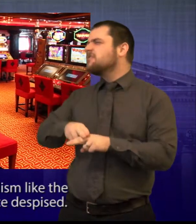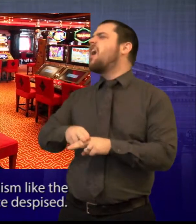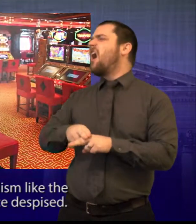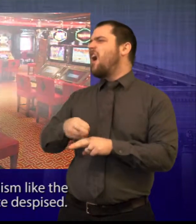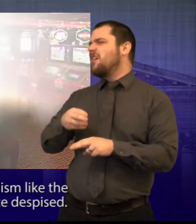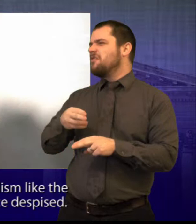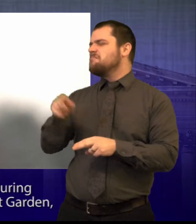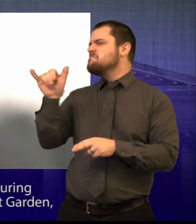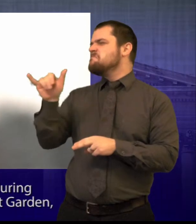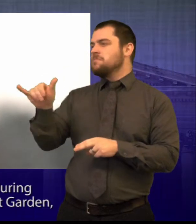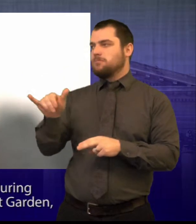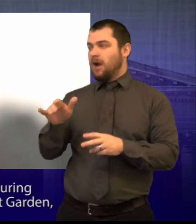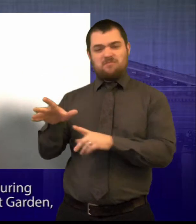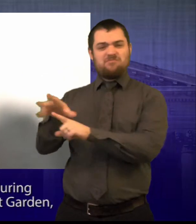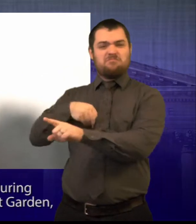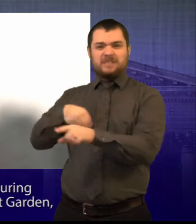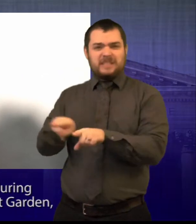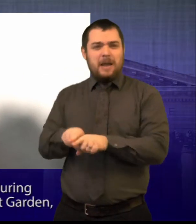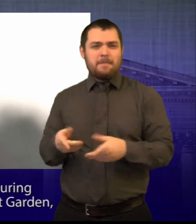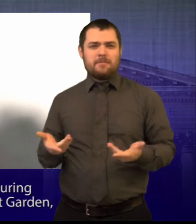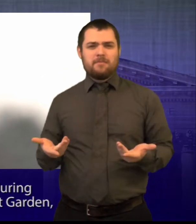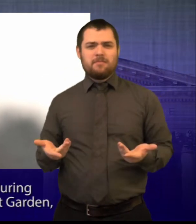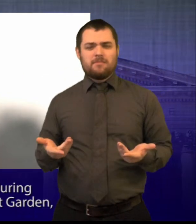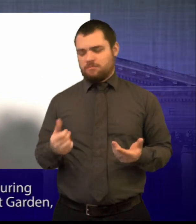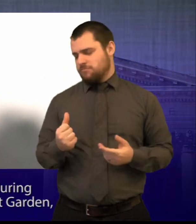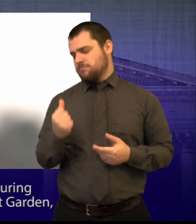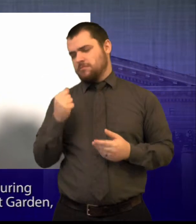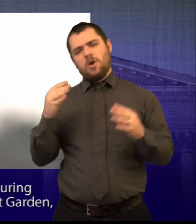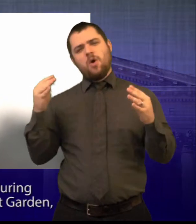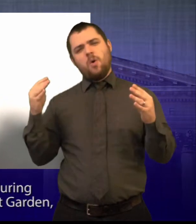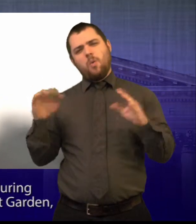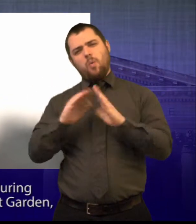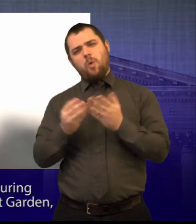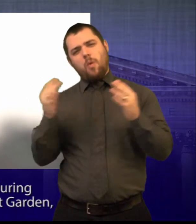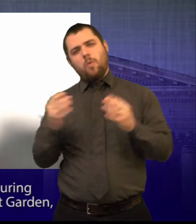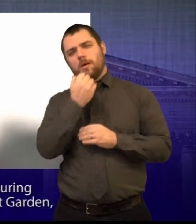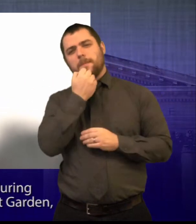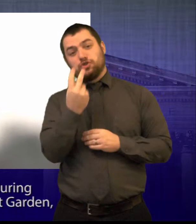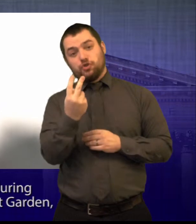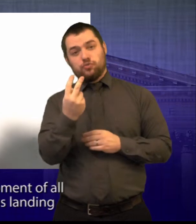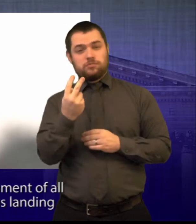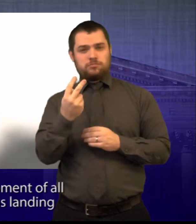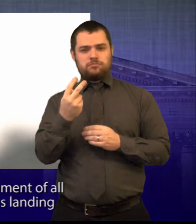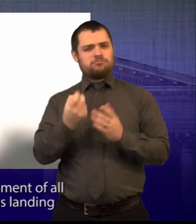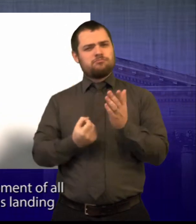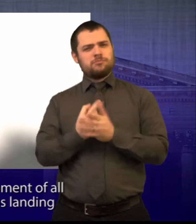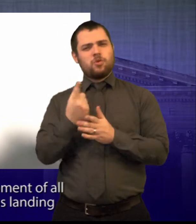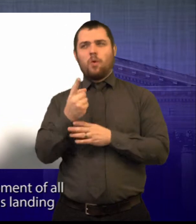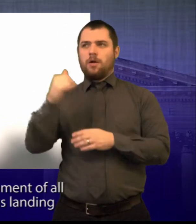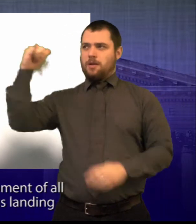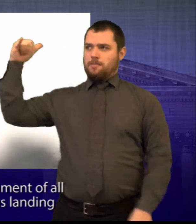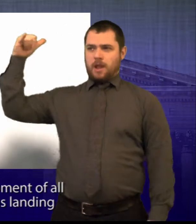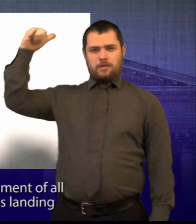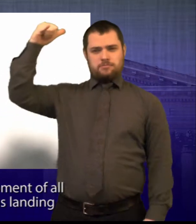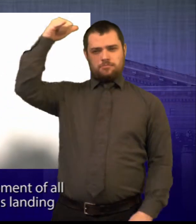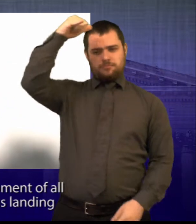despised. During the last war and during the ill-fated Operation Market Garden, the most terrible and